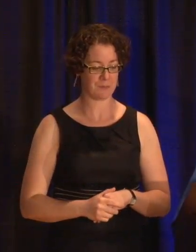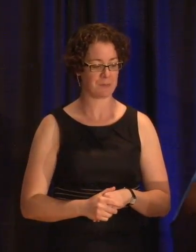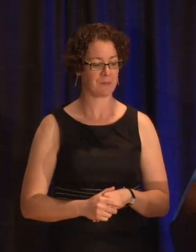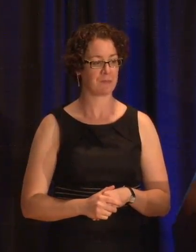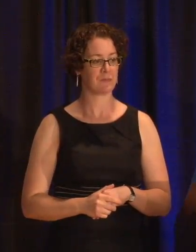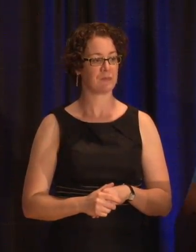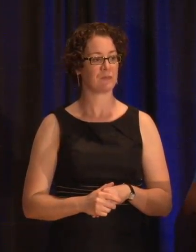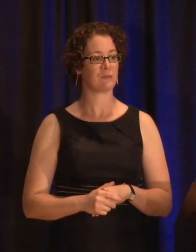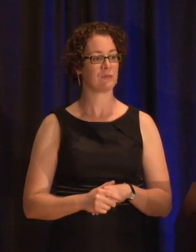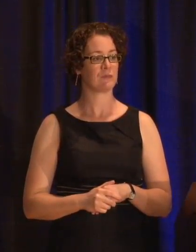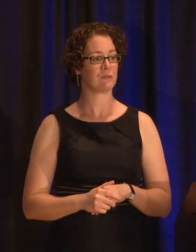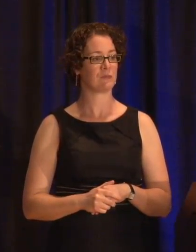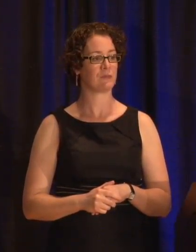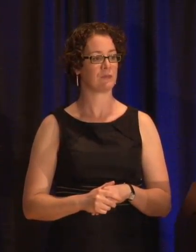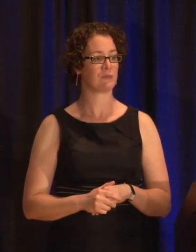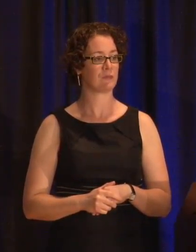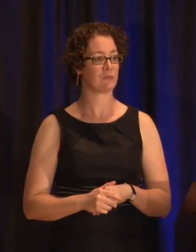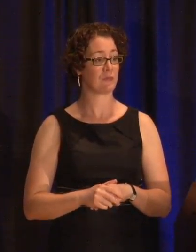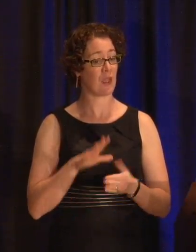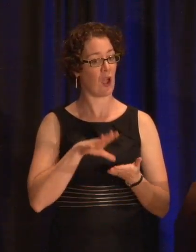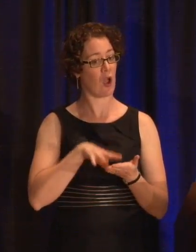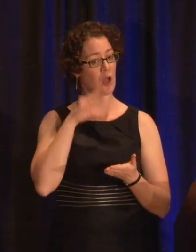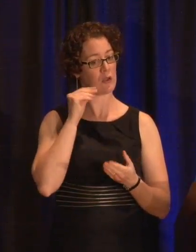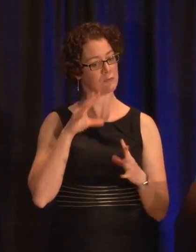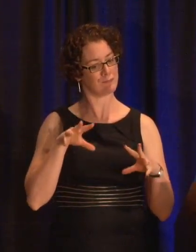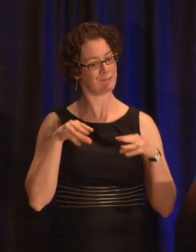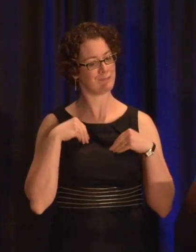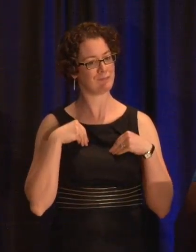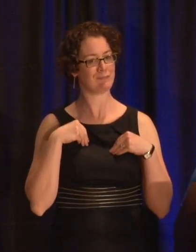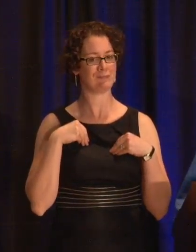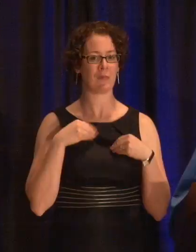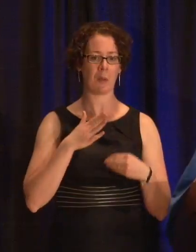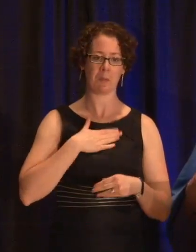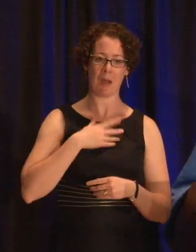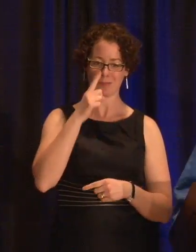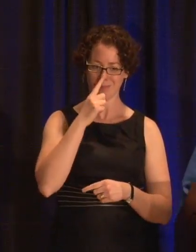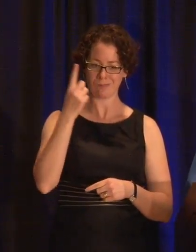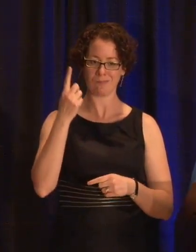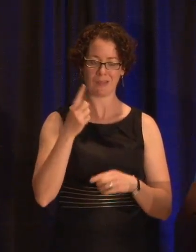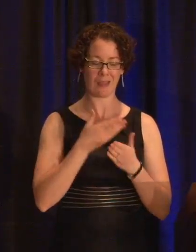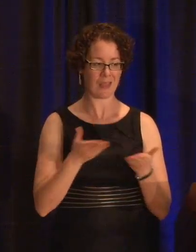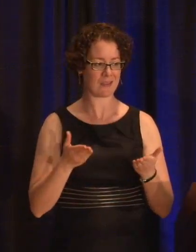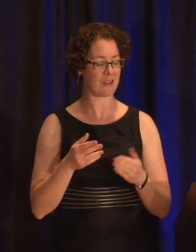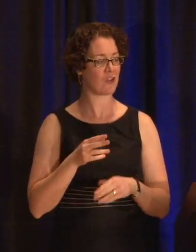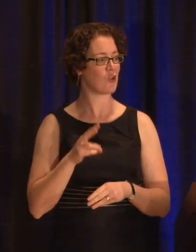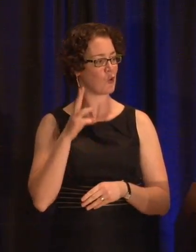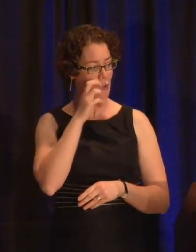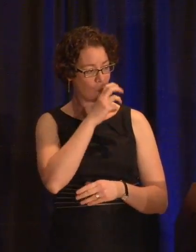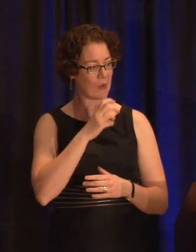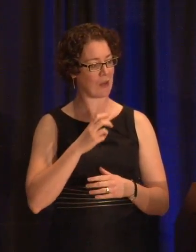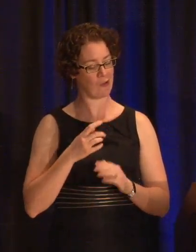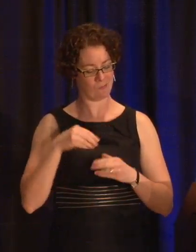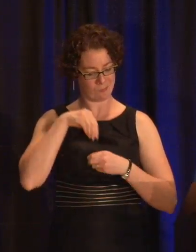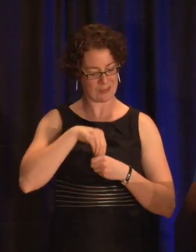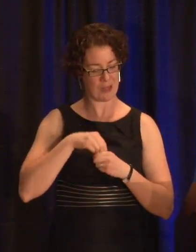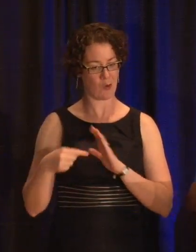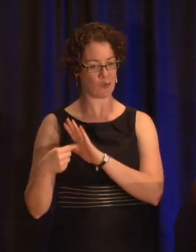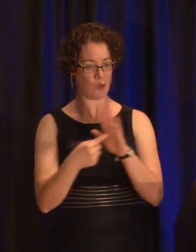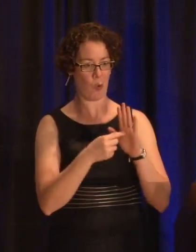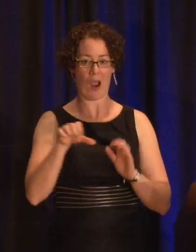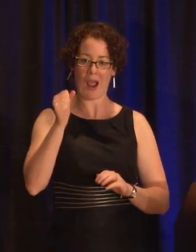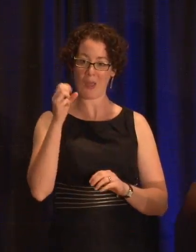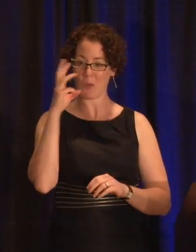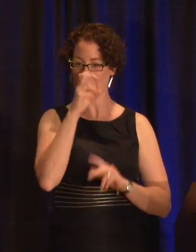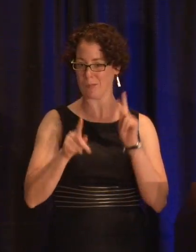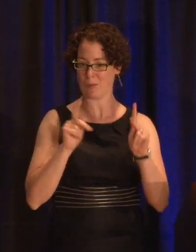have learned to embrace this trait as you should with your quirks. Let your weird light shine bright so the other weirdos know where to find